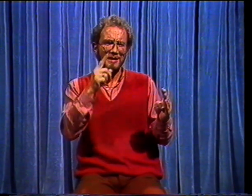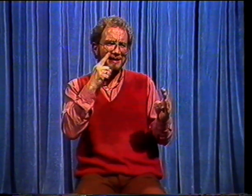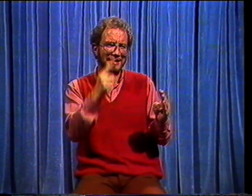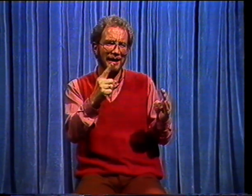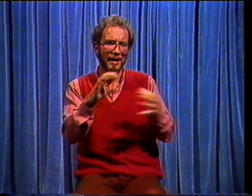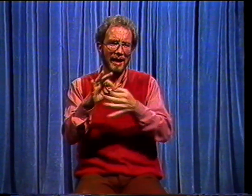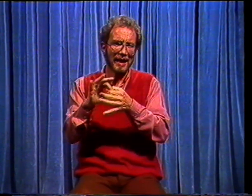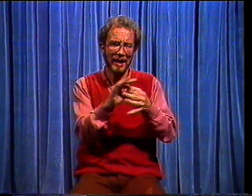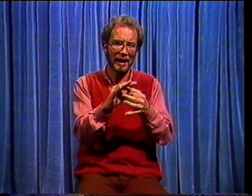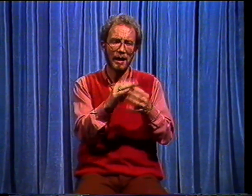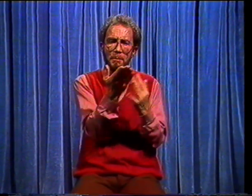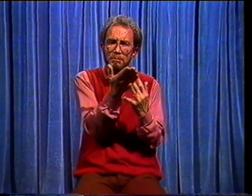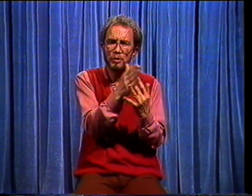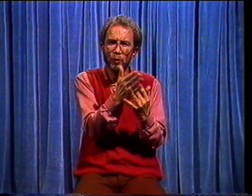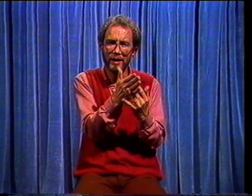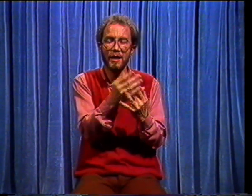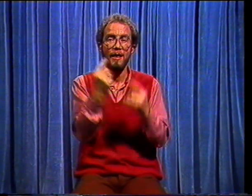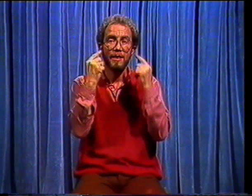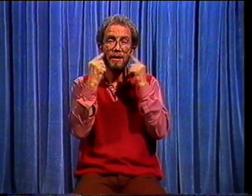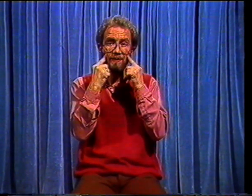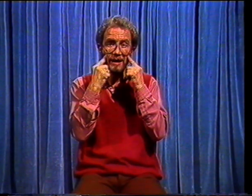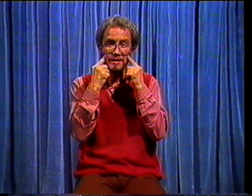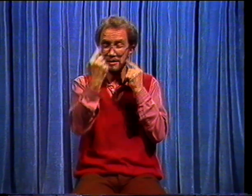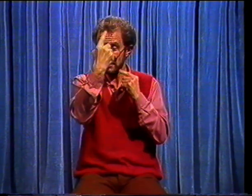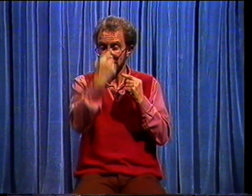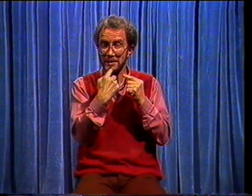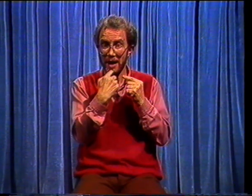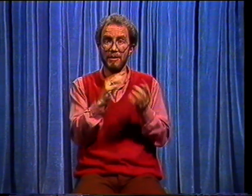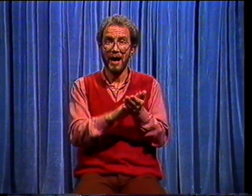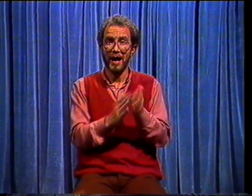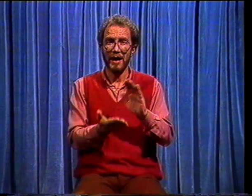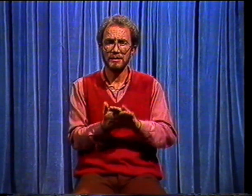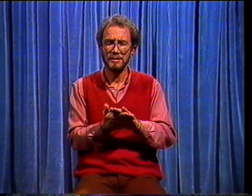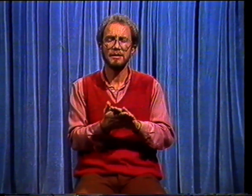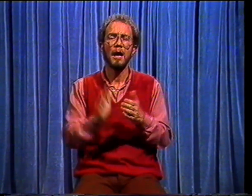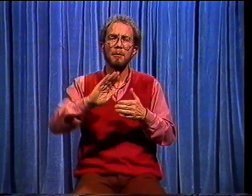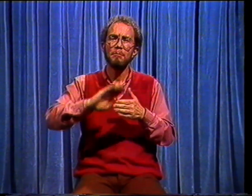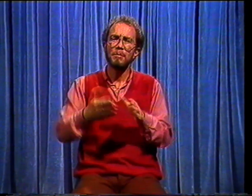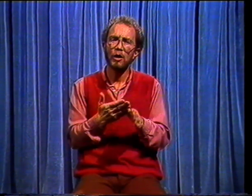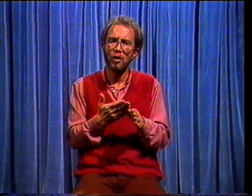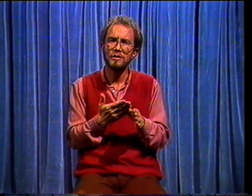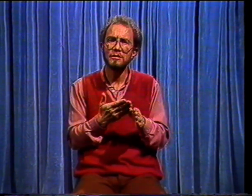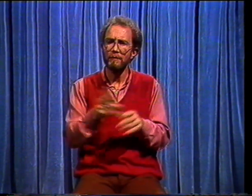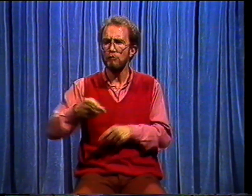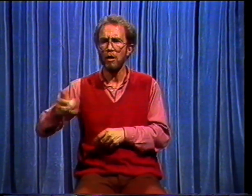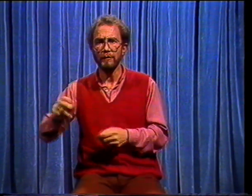you will see the link between the face and the hands. Because very often,